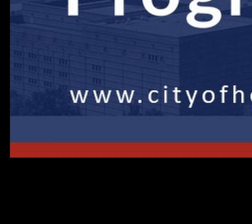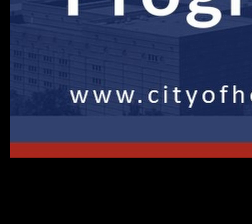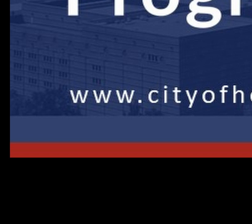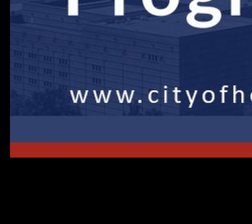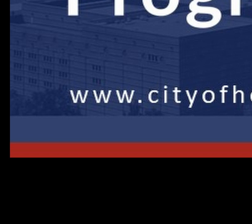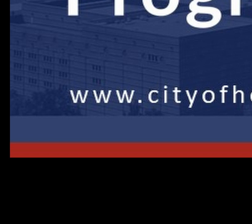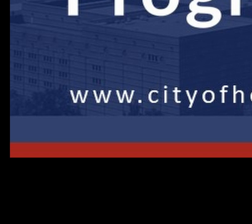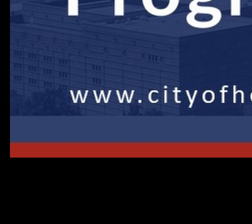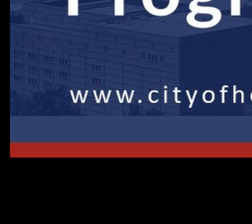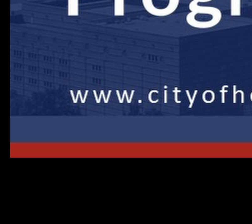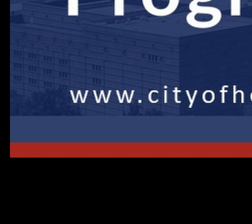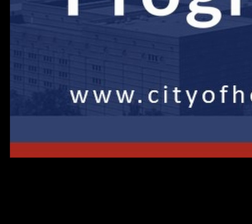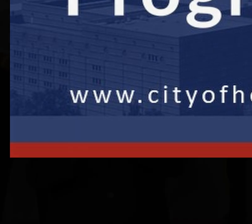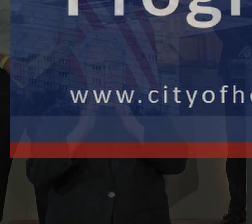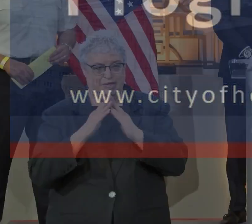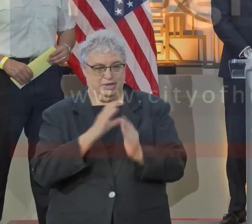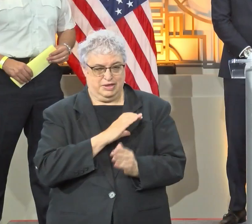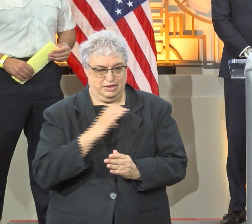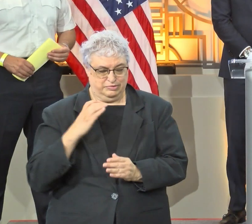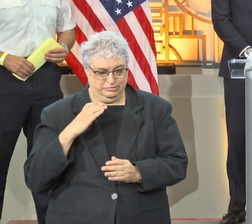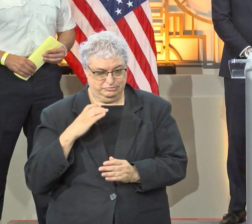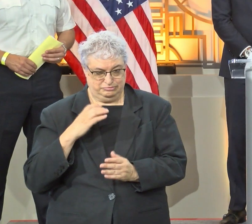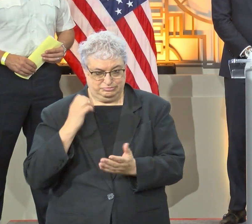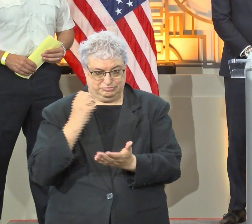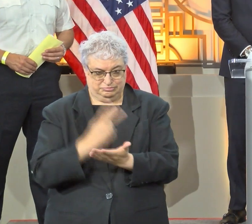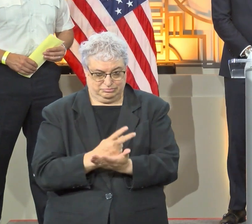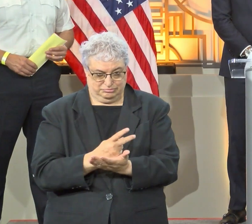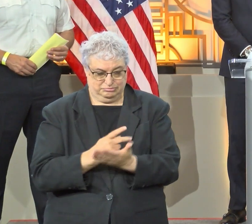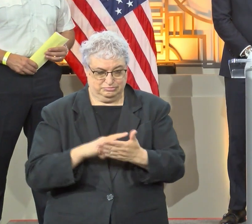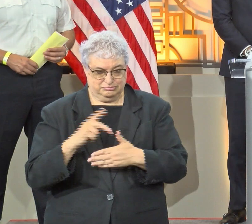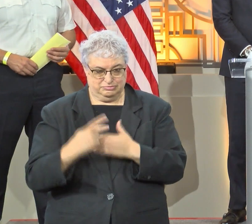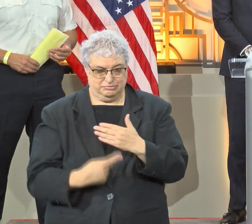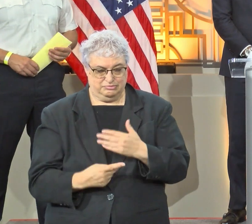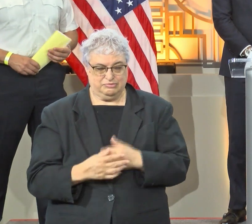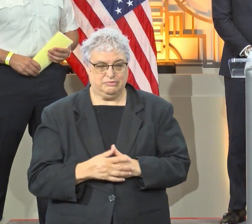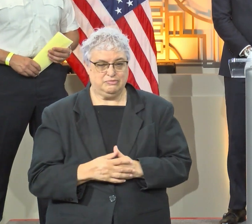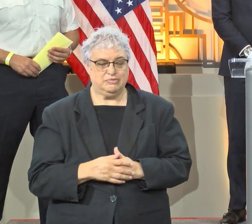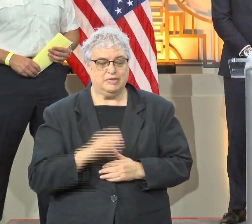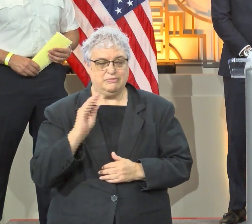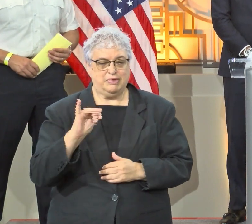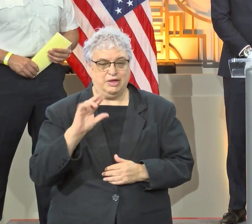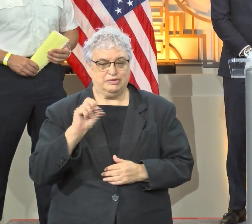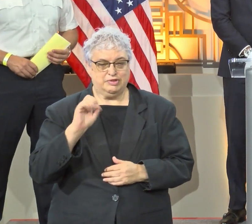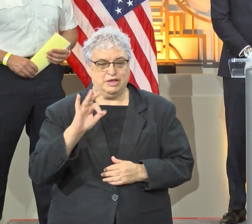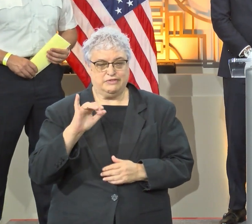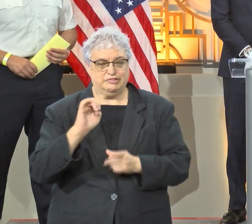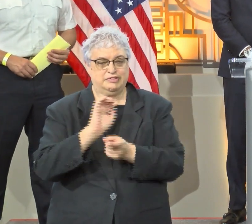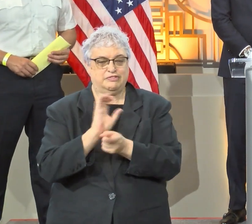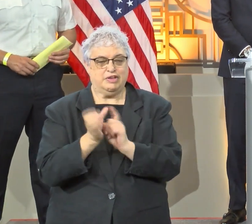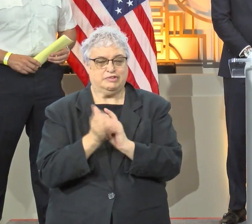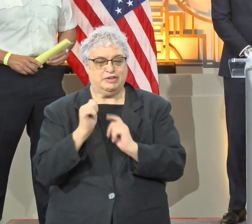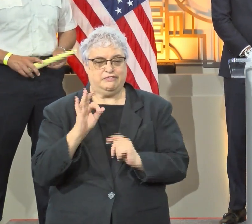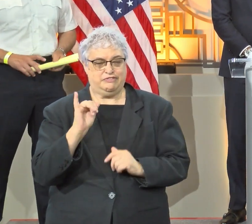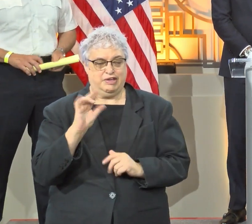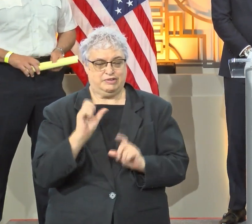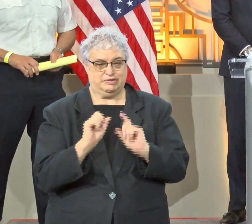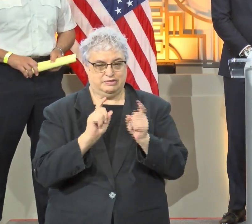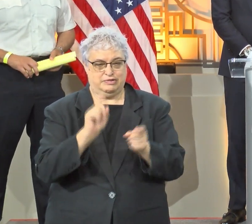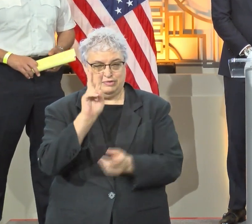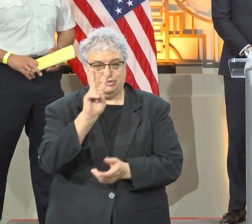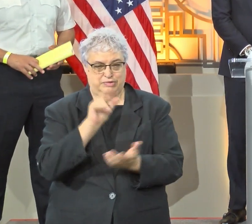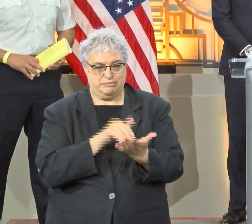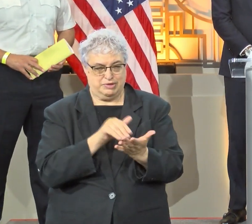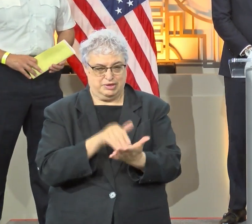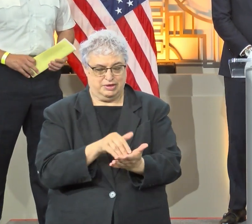that, today City Council approved a program for the Mayor's Office of Cultural Affairs to provide $2 million